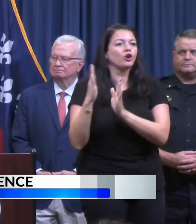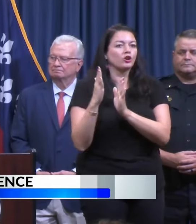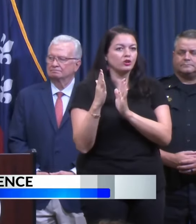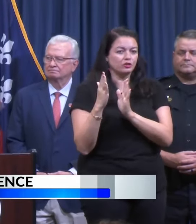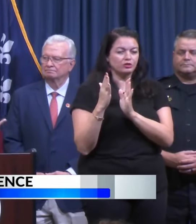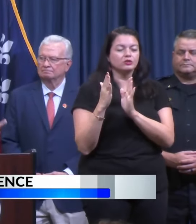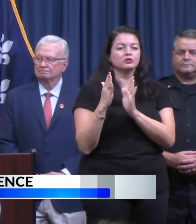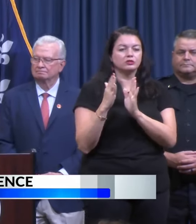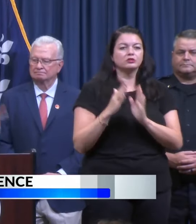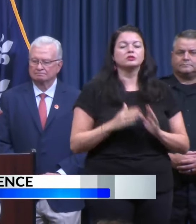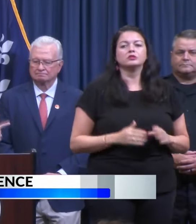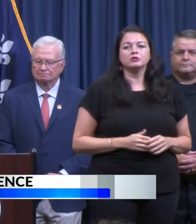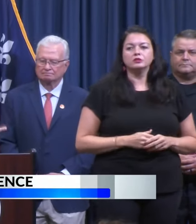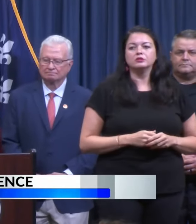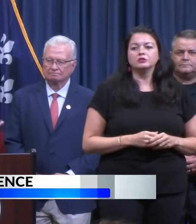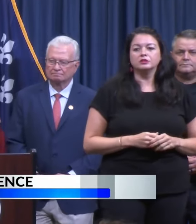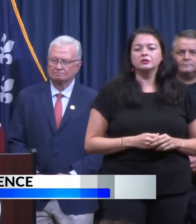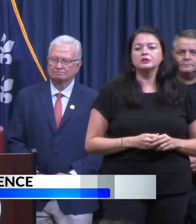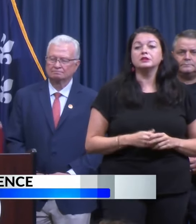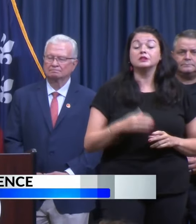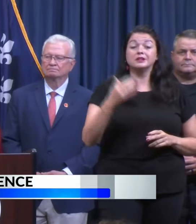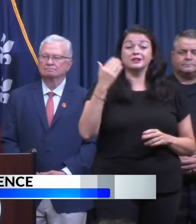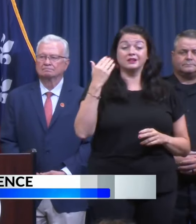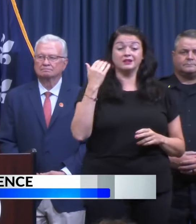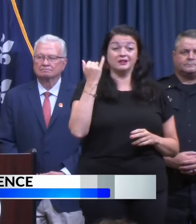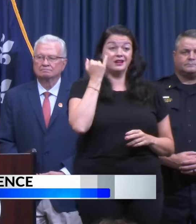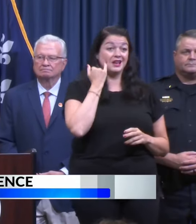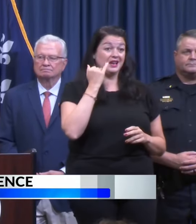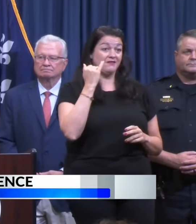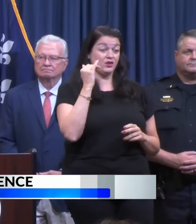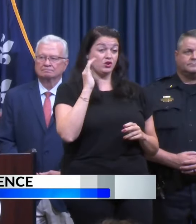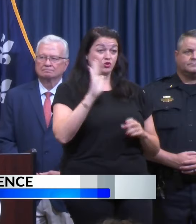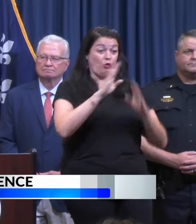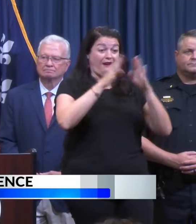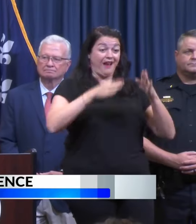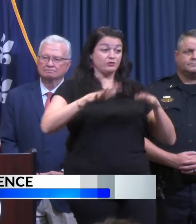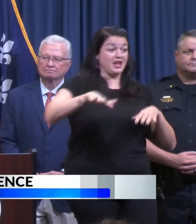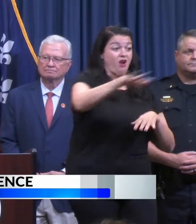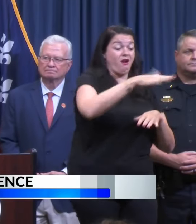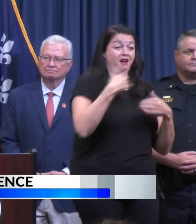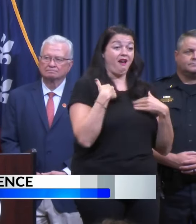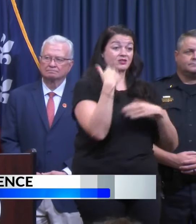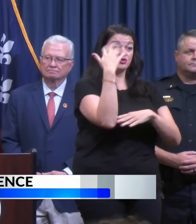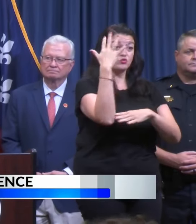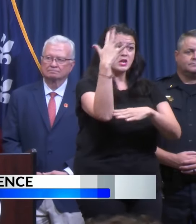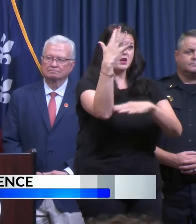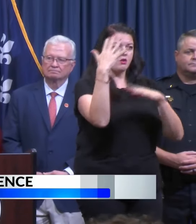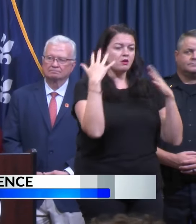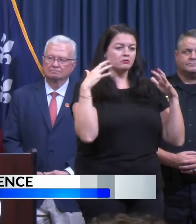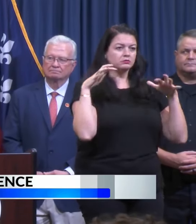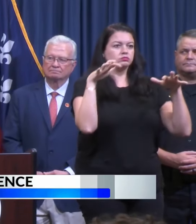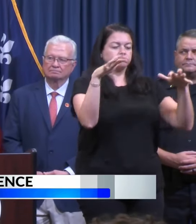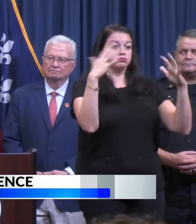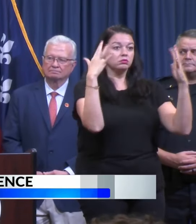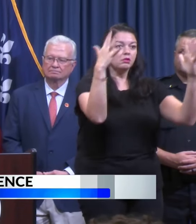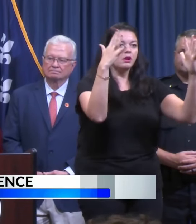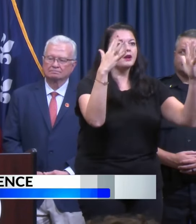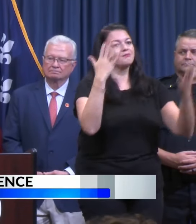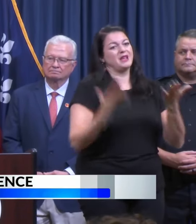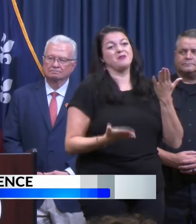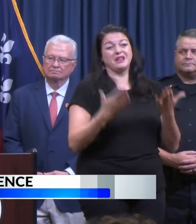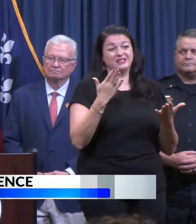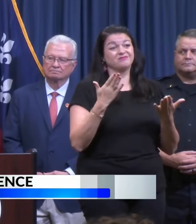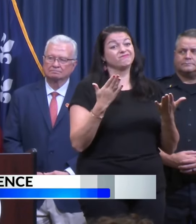as factor, if you have a lot, if you're in a neighborhood with a lot of big trees, you will be out of power for a little bit of time.